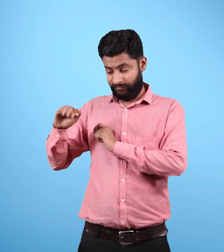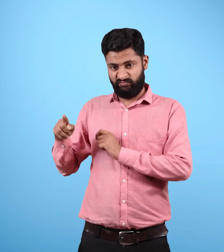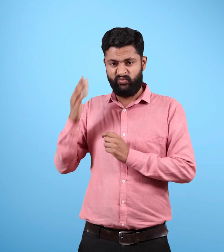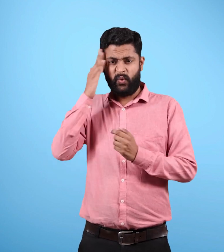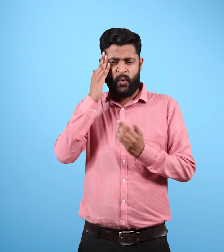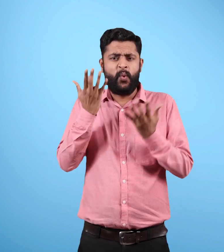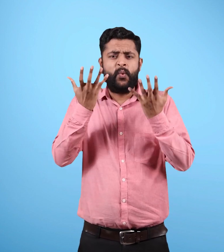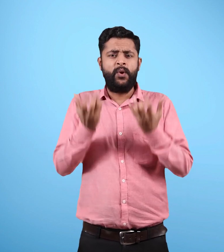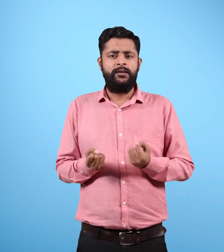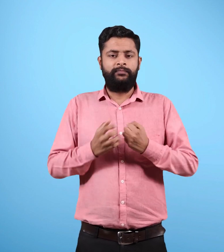of Paheli.